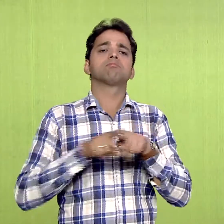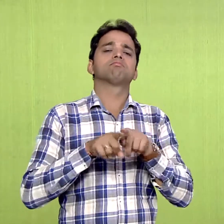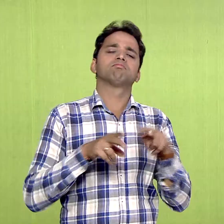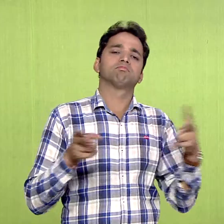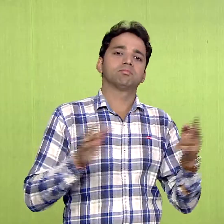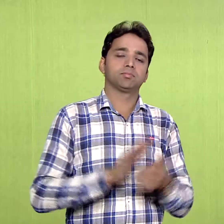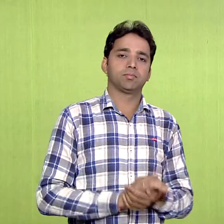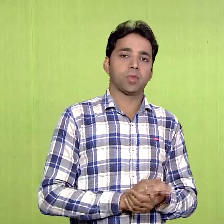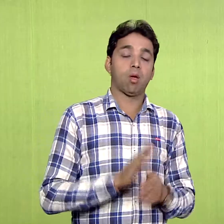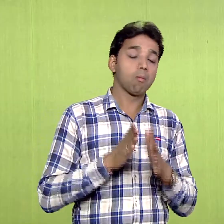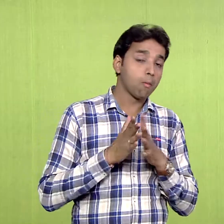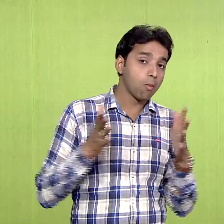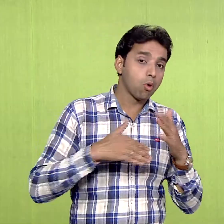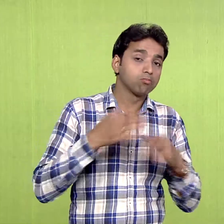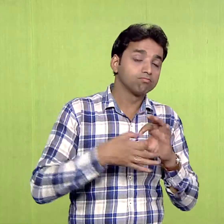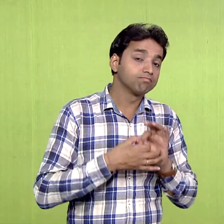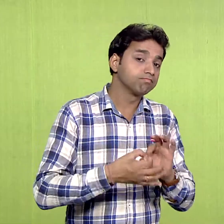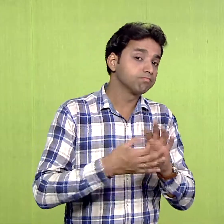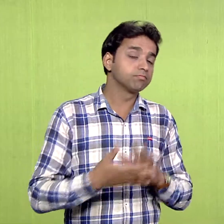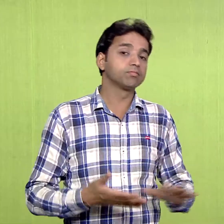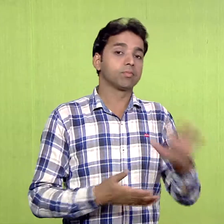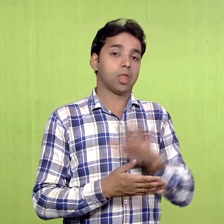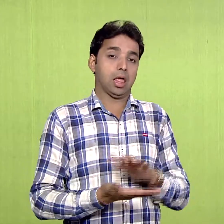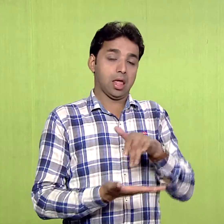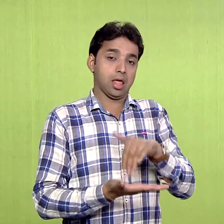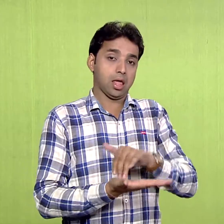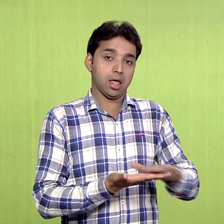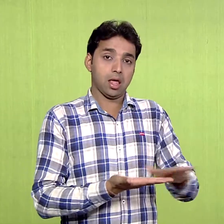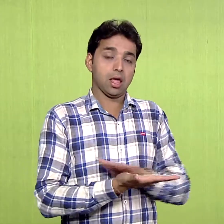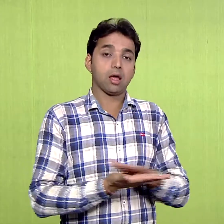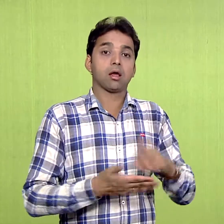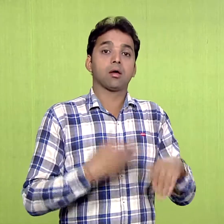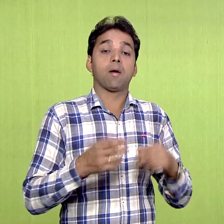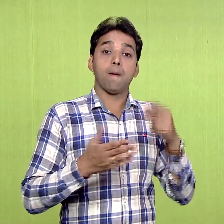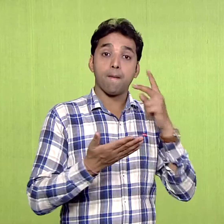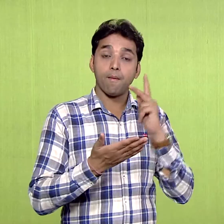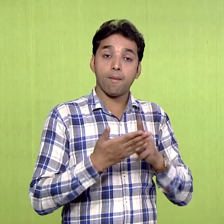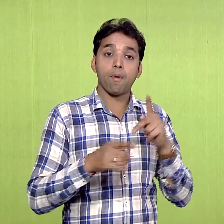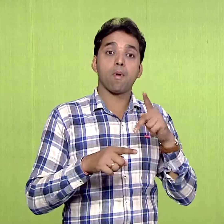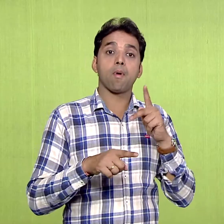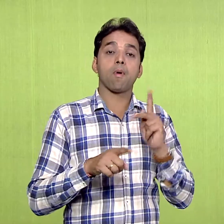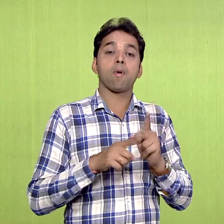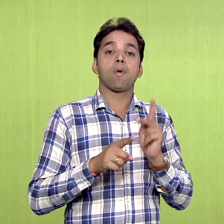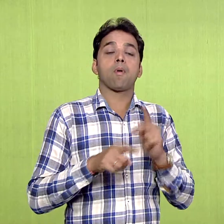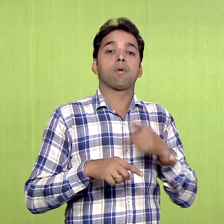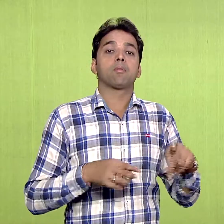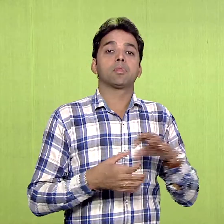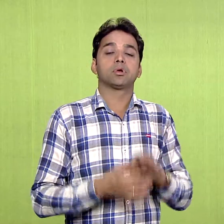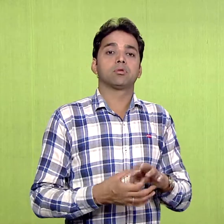Most probably, the stability and permanence of rocks attracted the patrons of